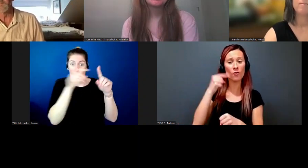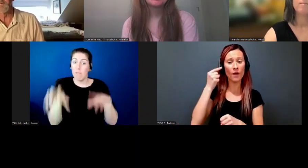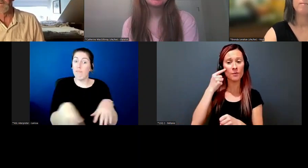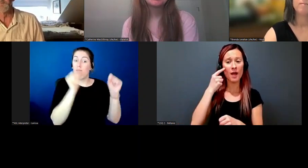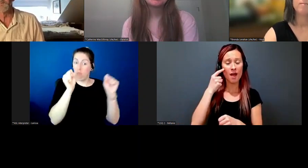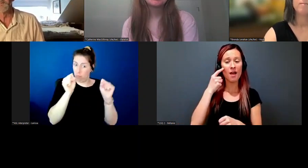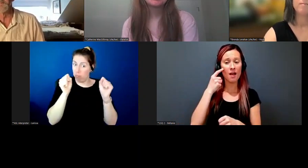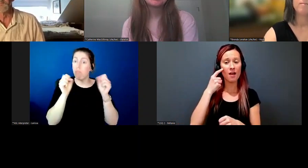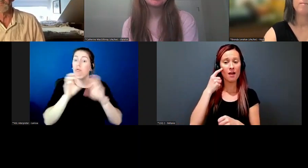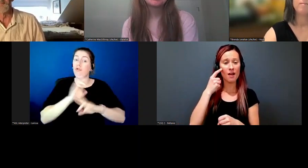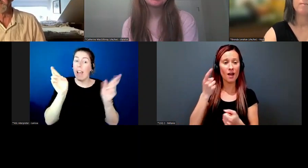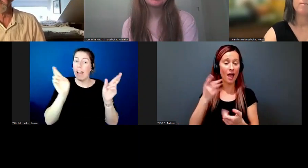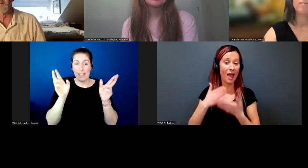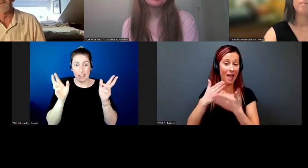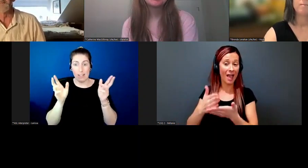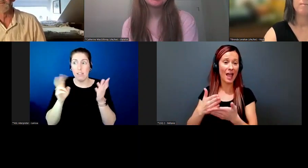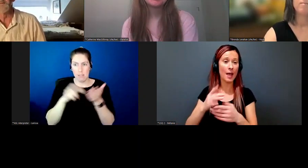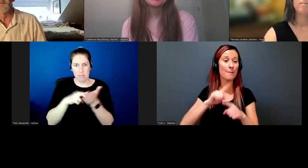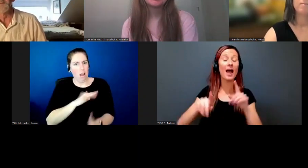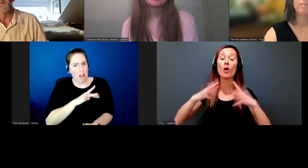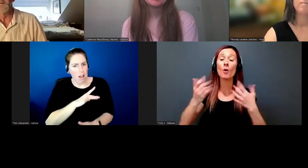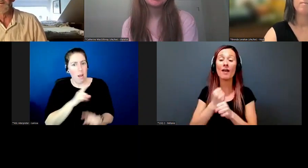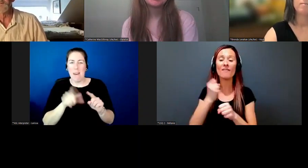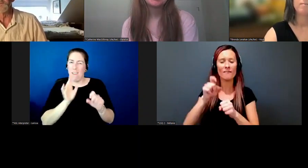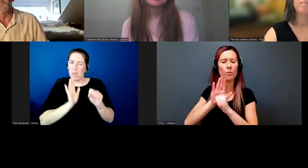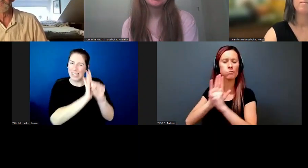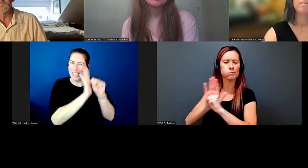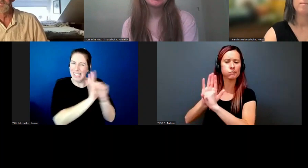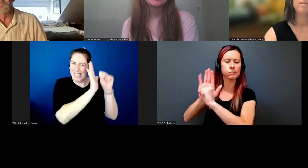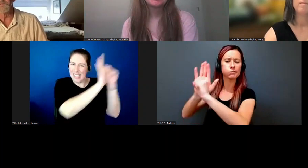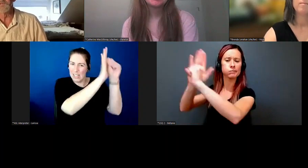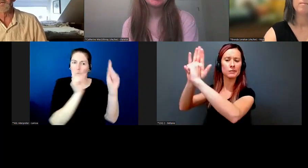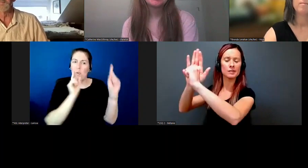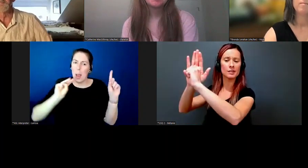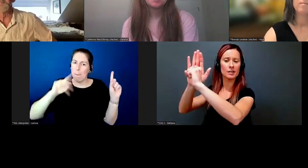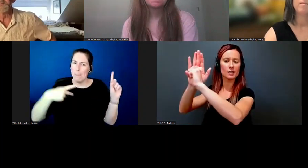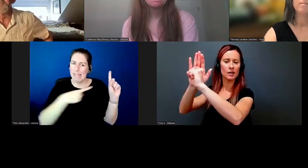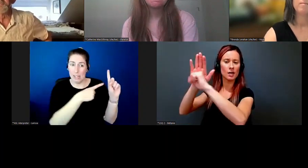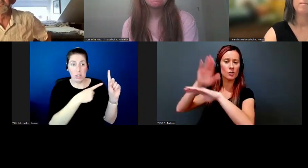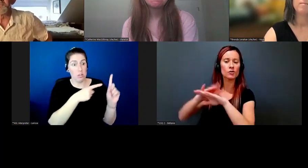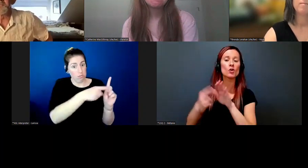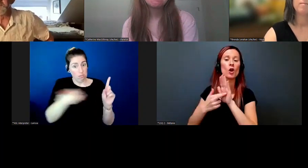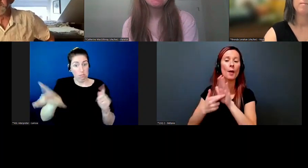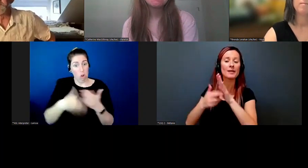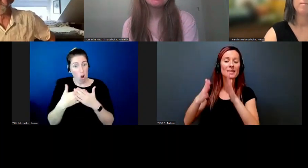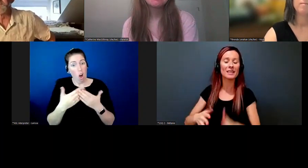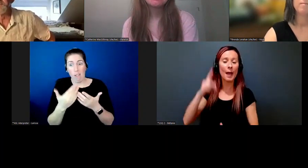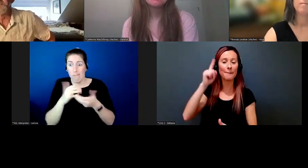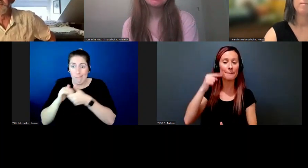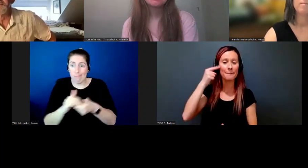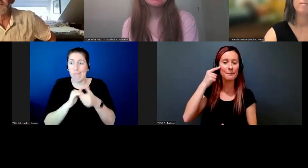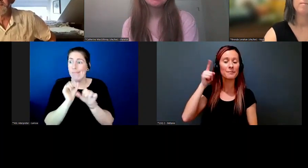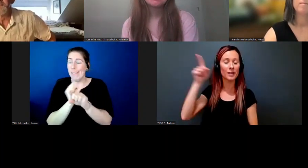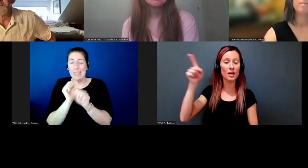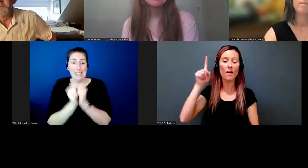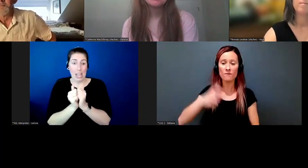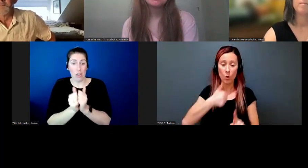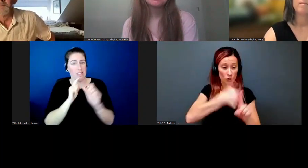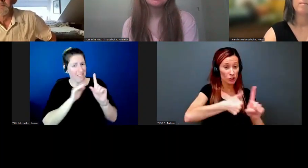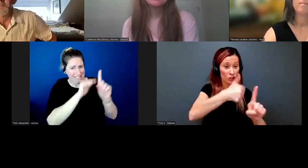to pressure the members of parliament. And so each of us need to do that and say there's got to be a better system.